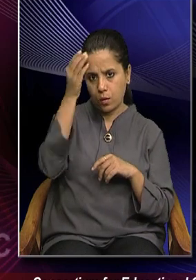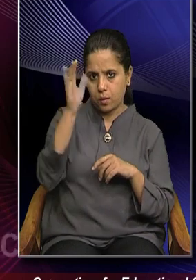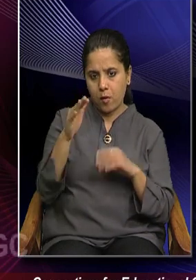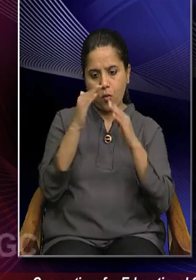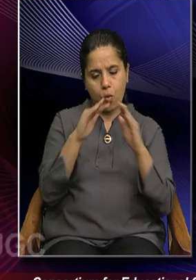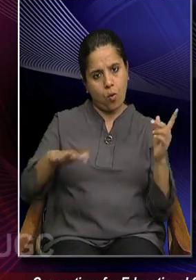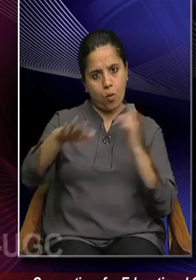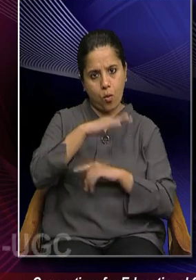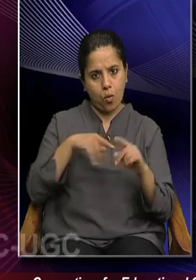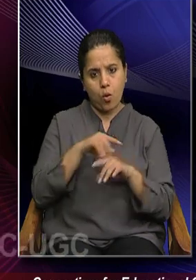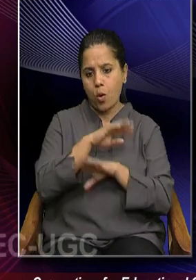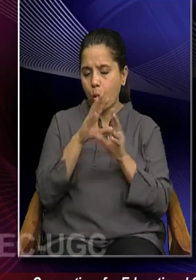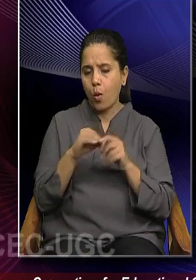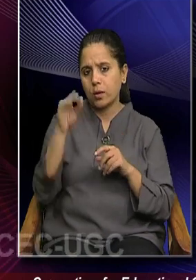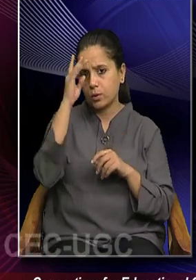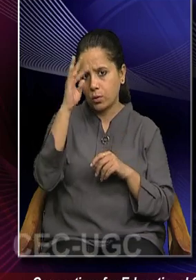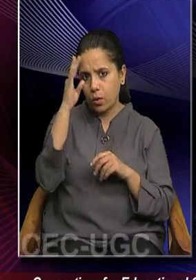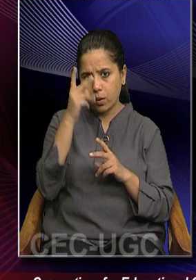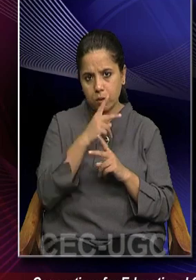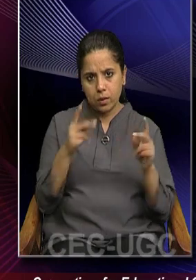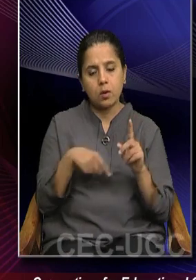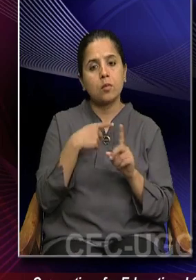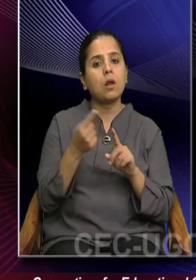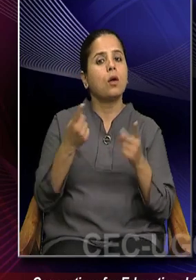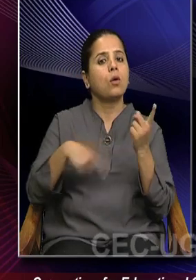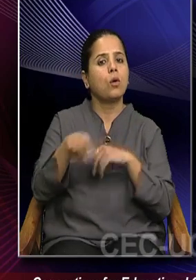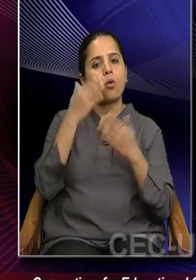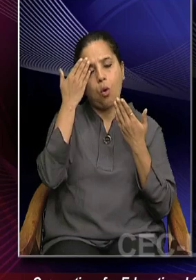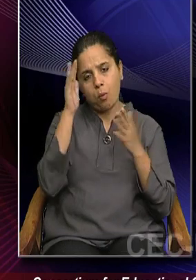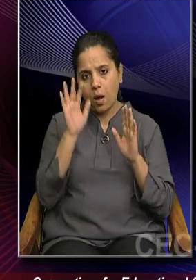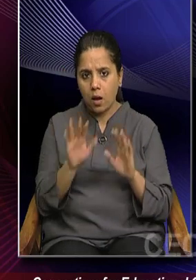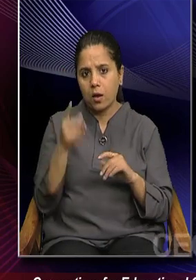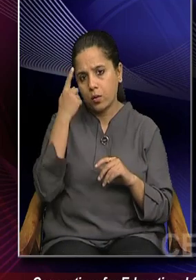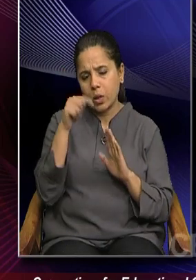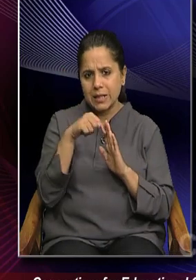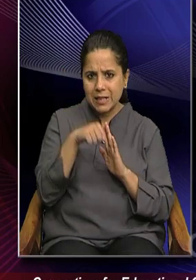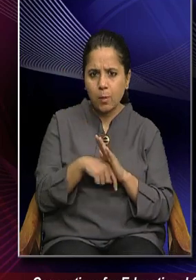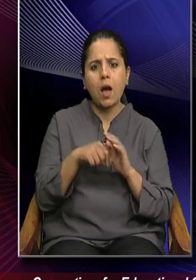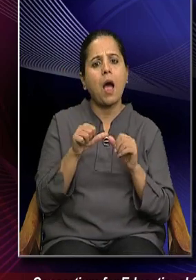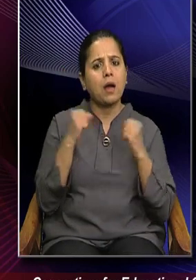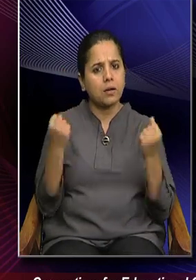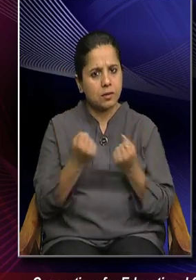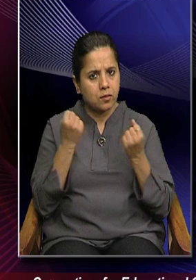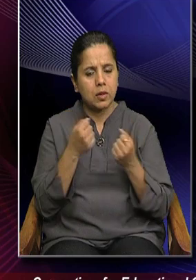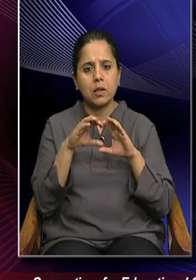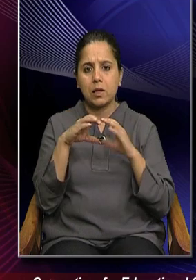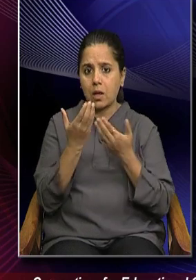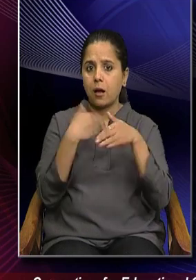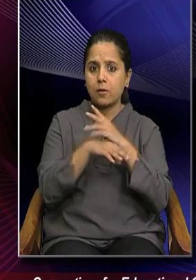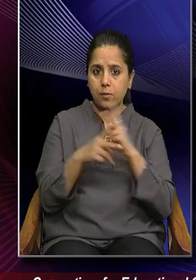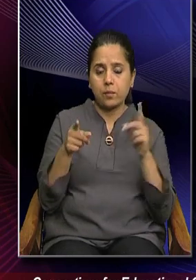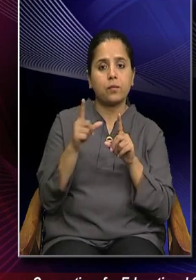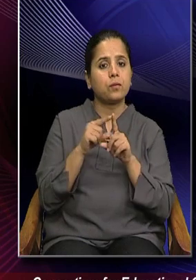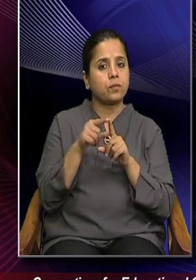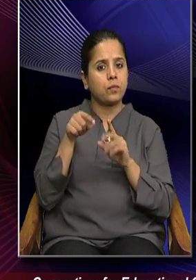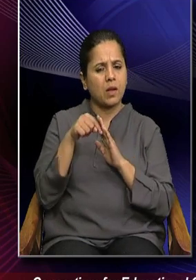home, all the theoretical aspects, and they are open for deeper activities in the classroom to do